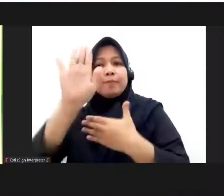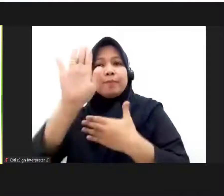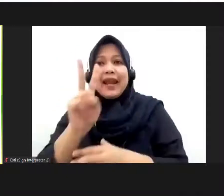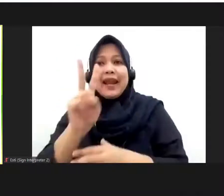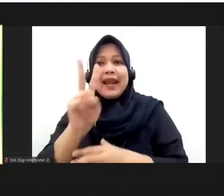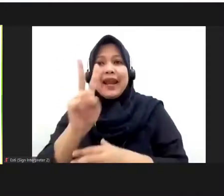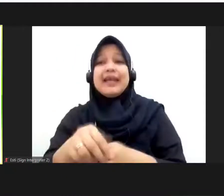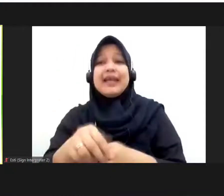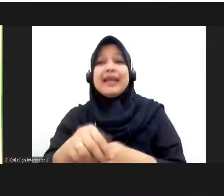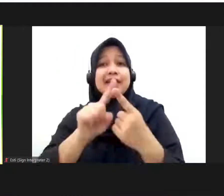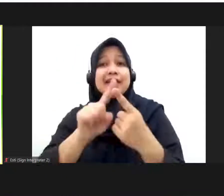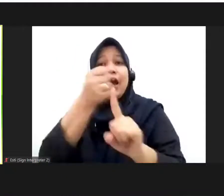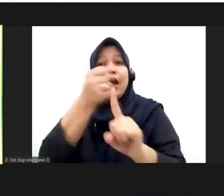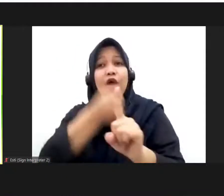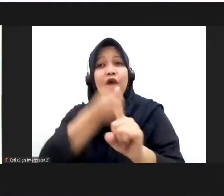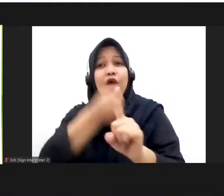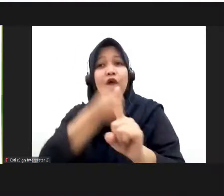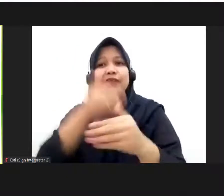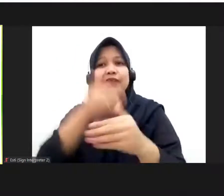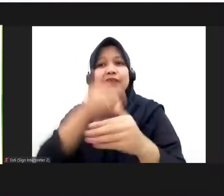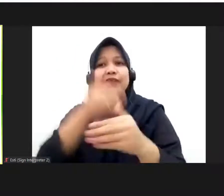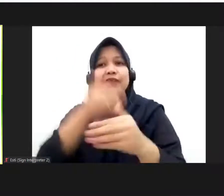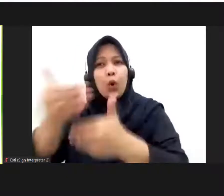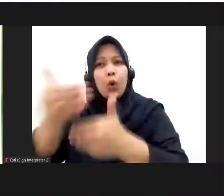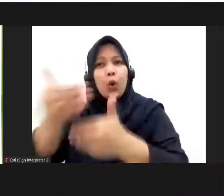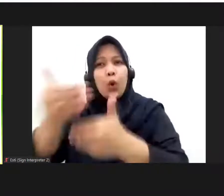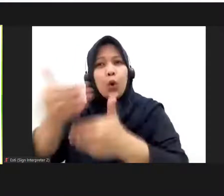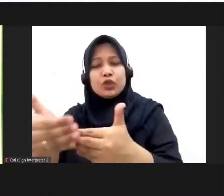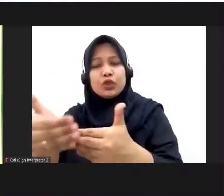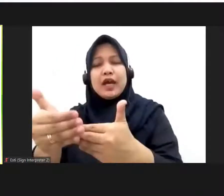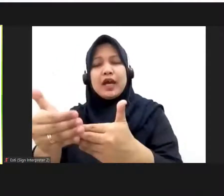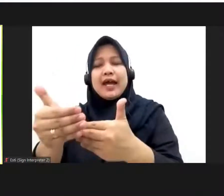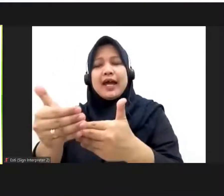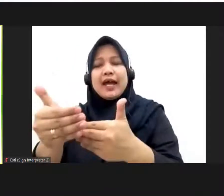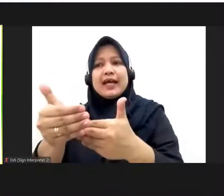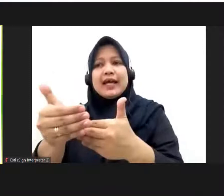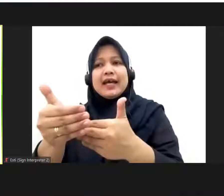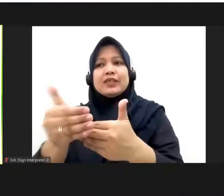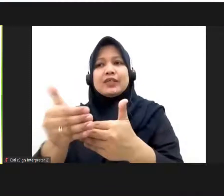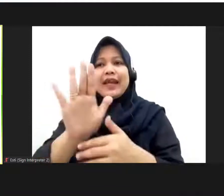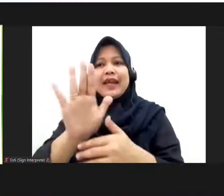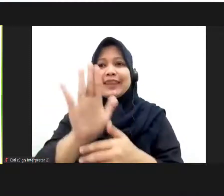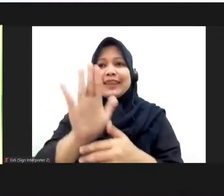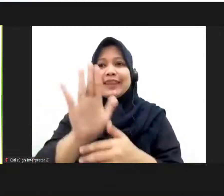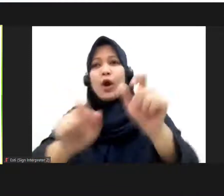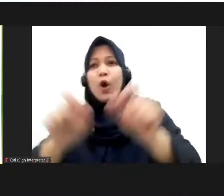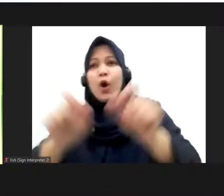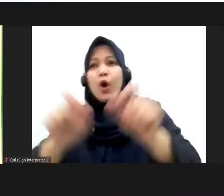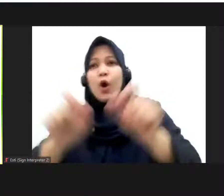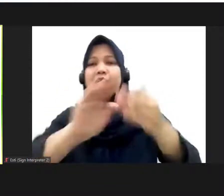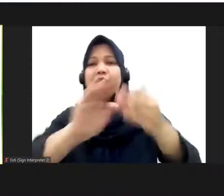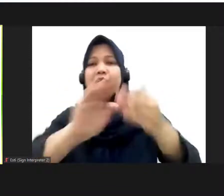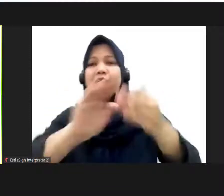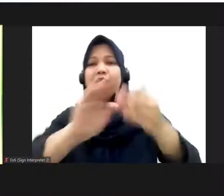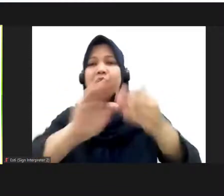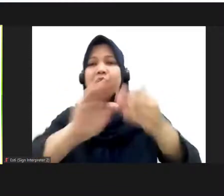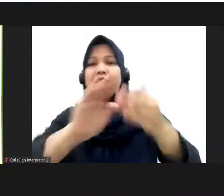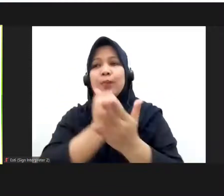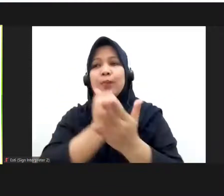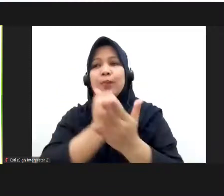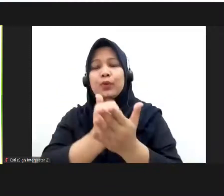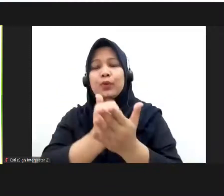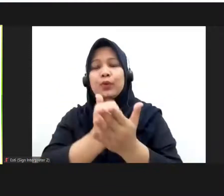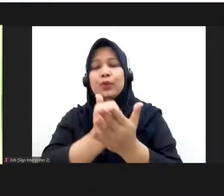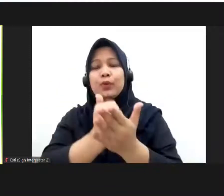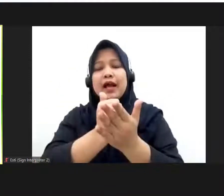continuous advocacy, and of course, as I've said, continuous advocacy that the people in the community should have a representative in local